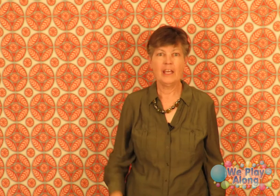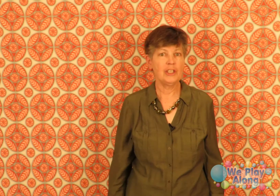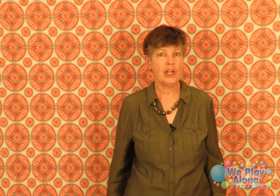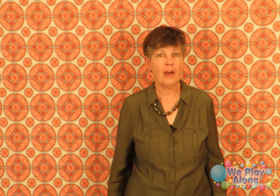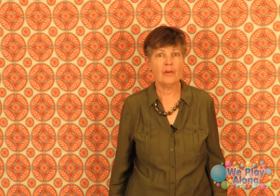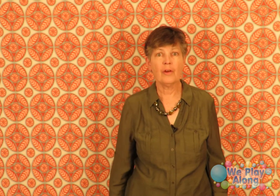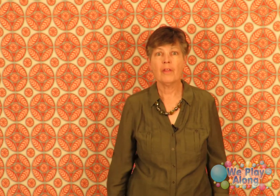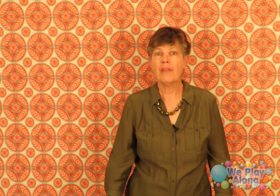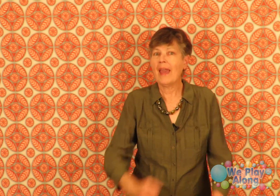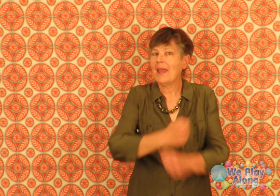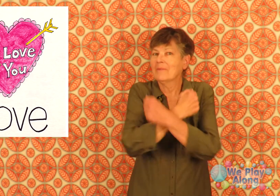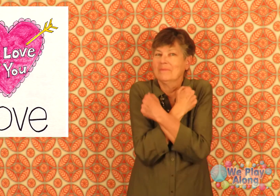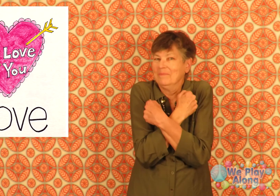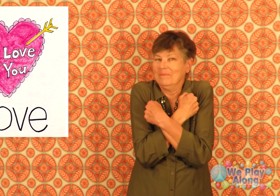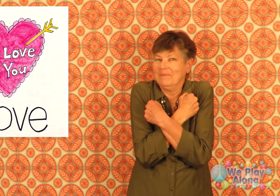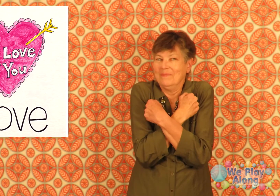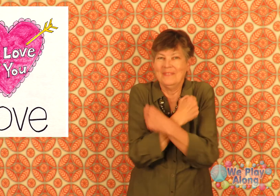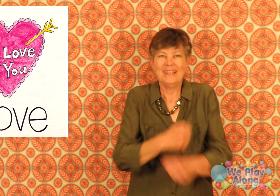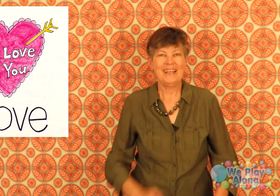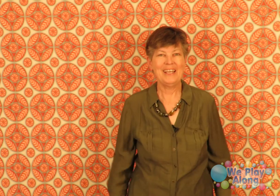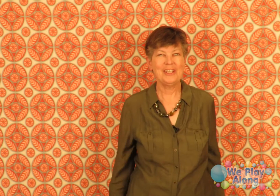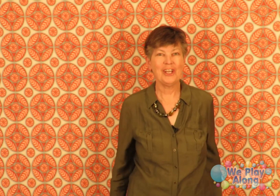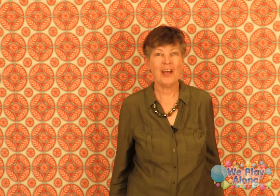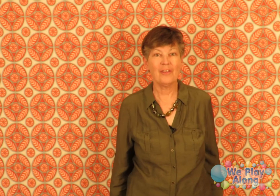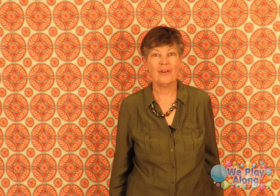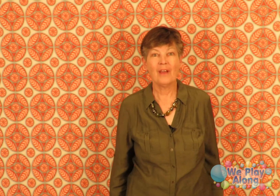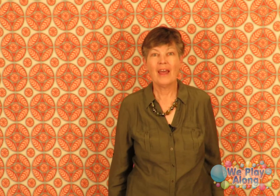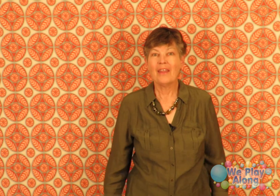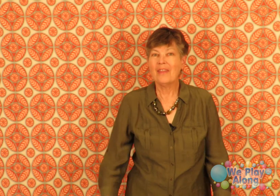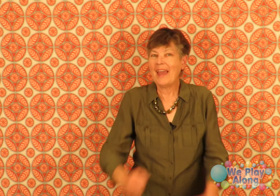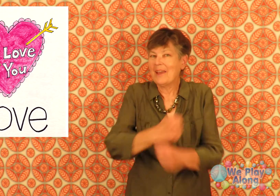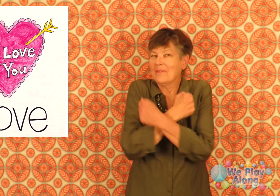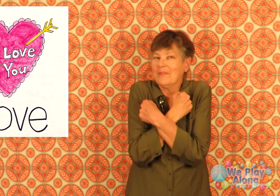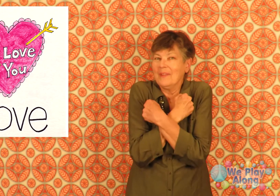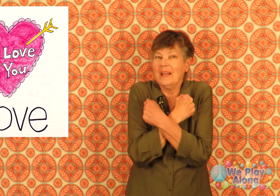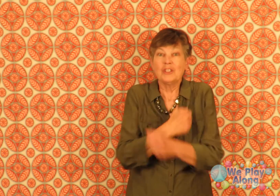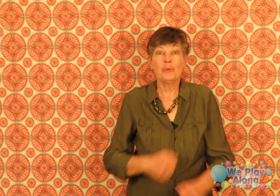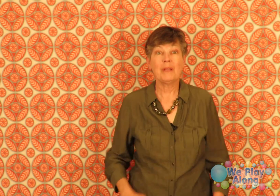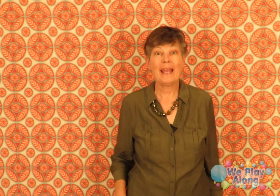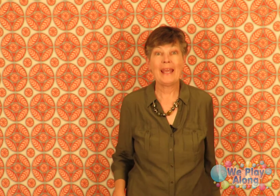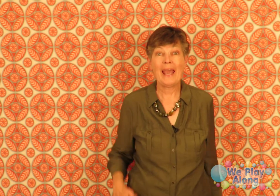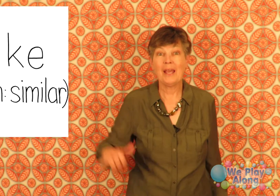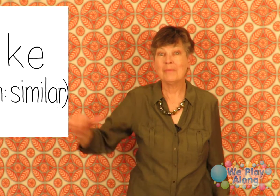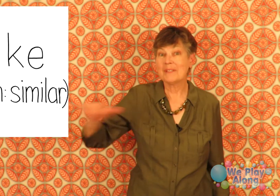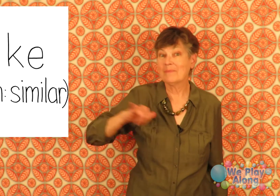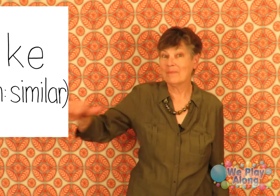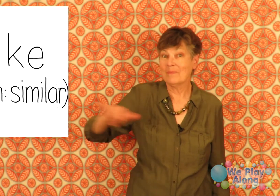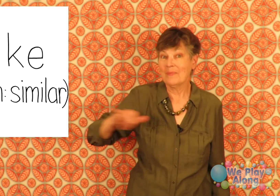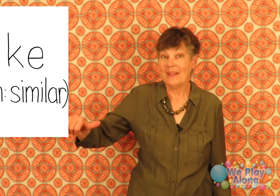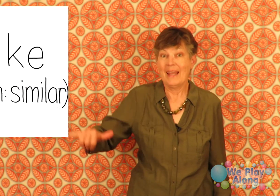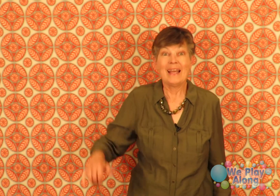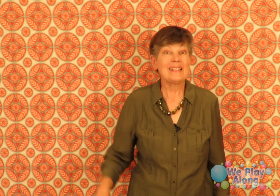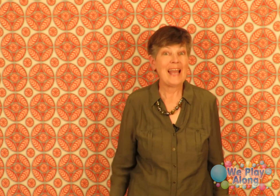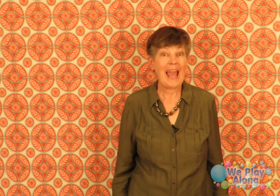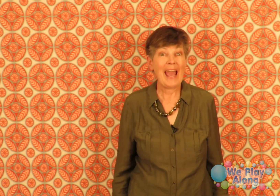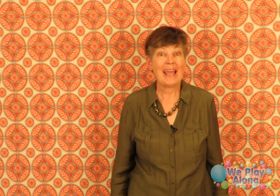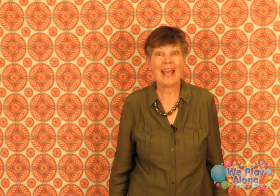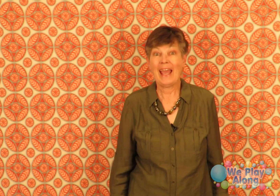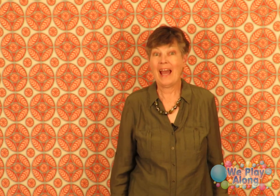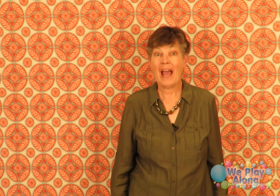each other, they, each other, they, to play games, tag and hide